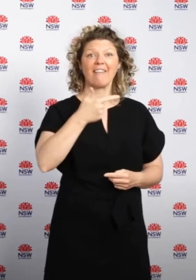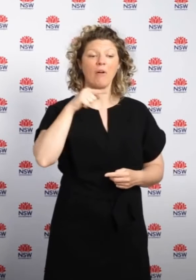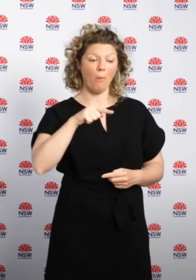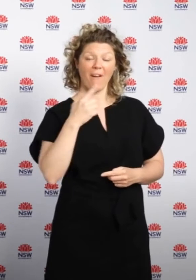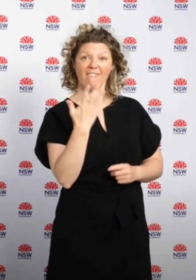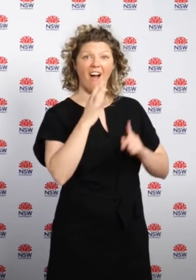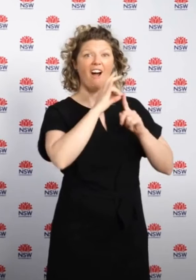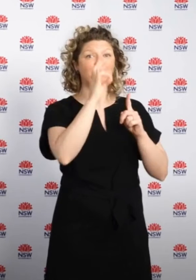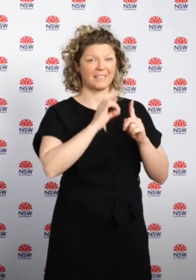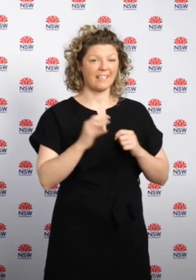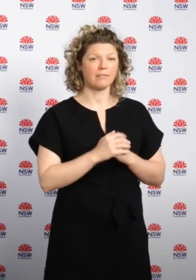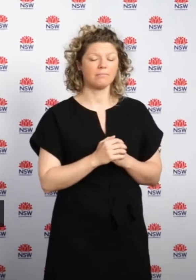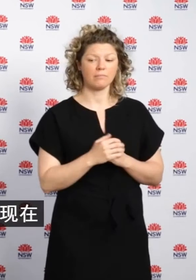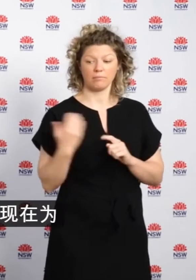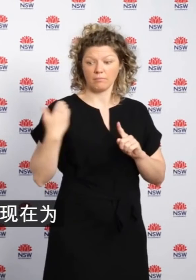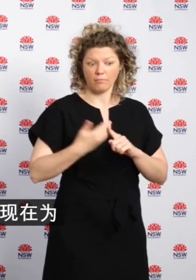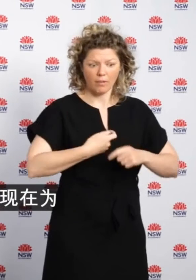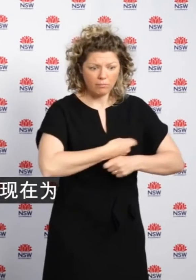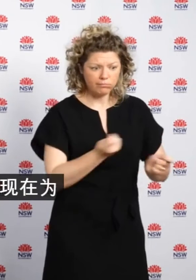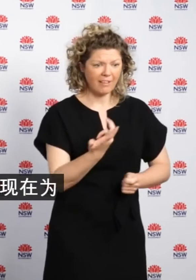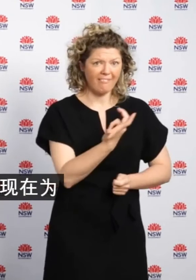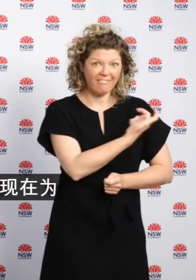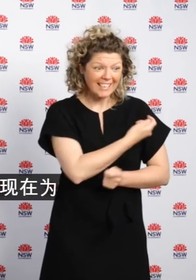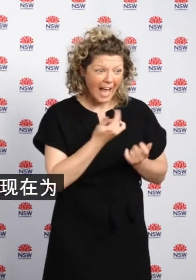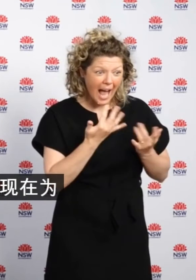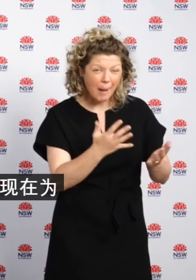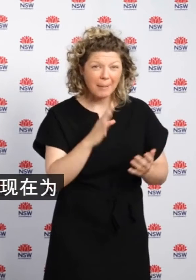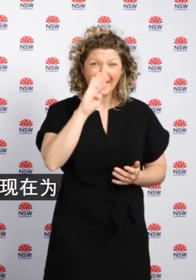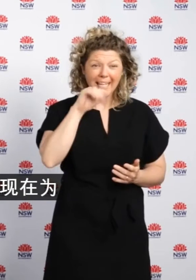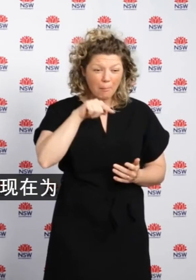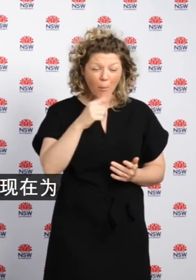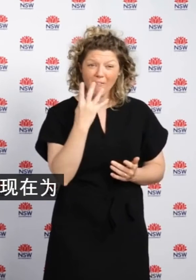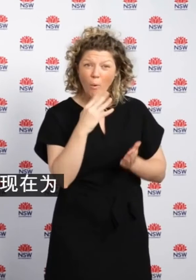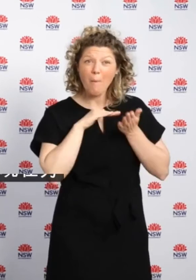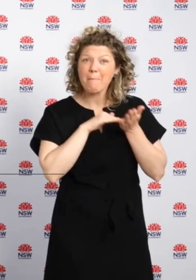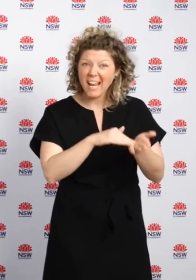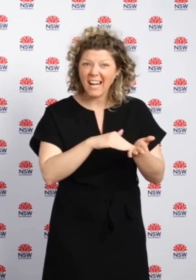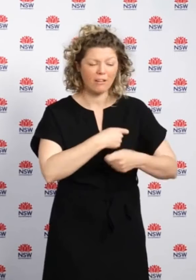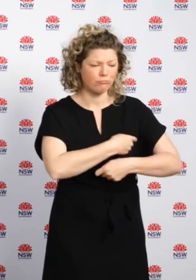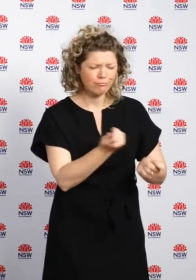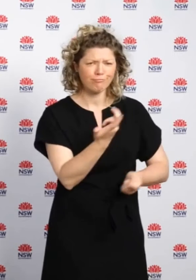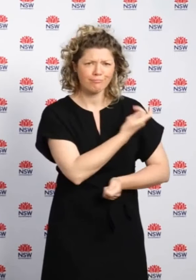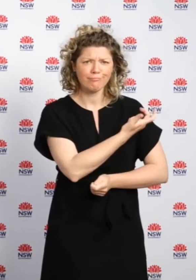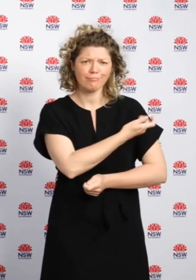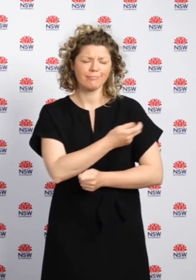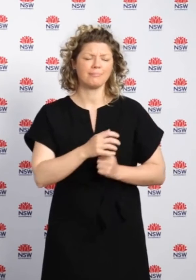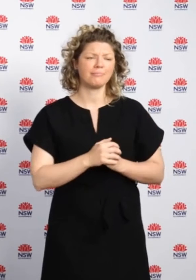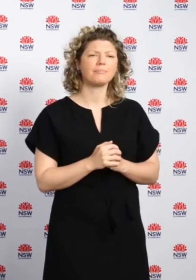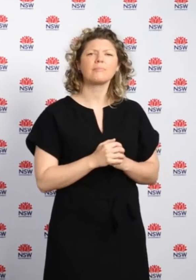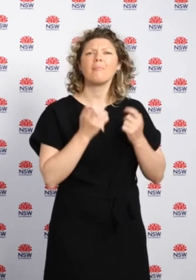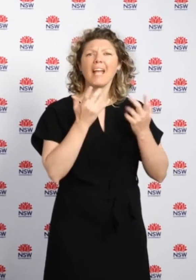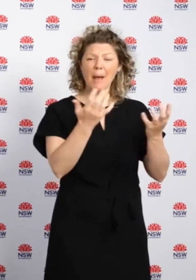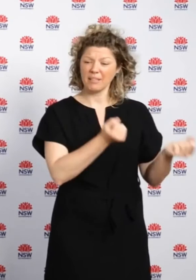total number of vaccines administered in New South Wales is now 10.4 million. In terms of hospitalisations, there